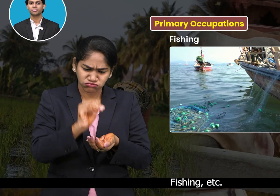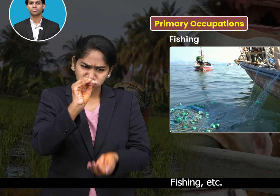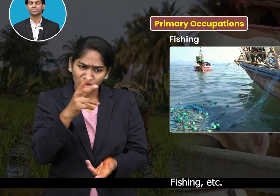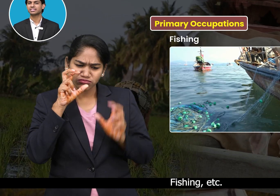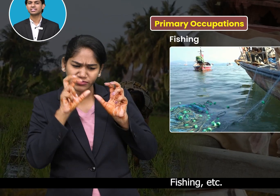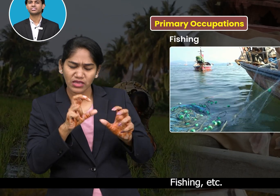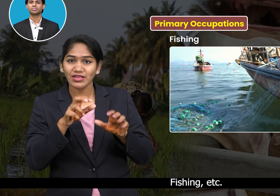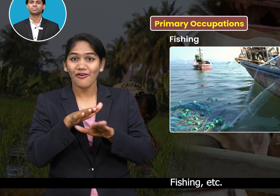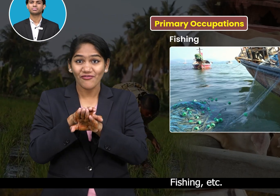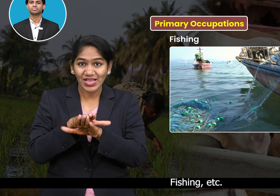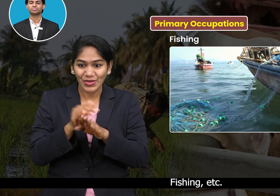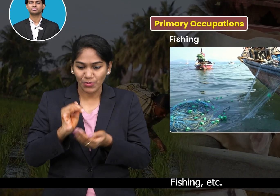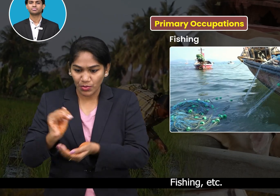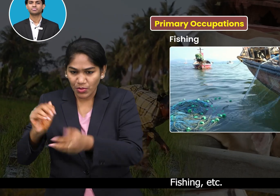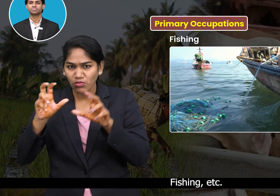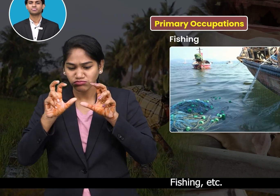fishing, etc.